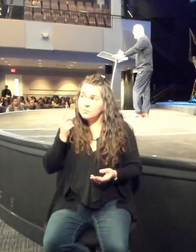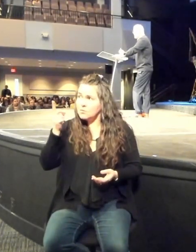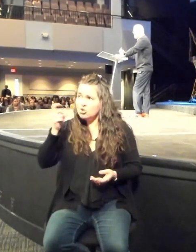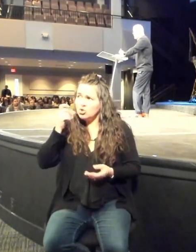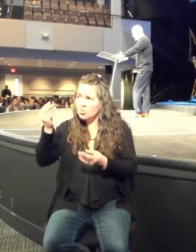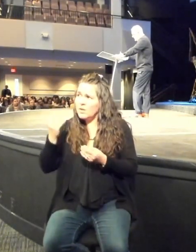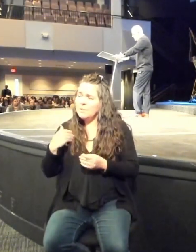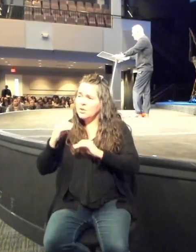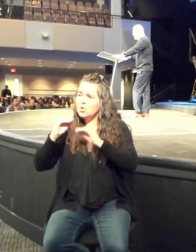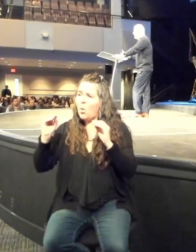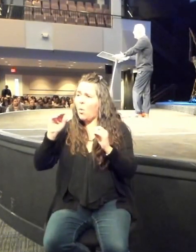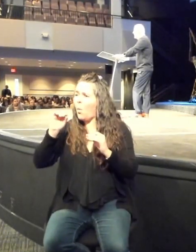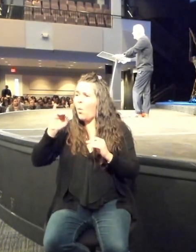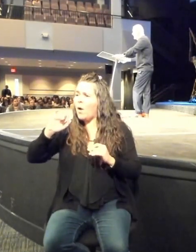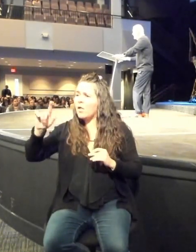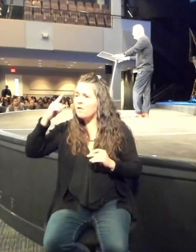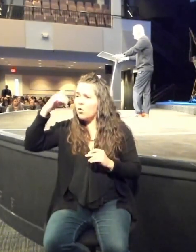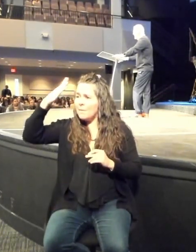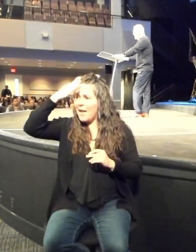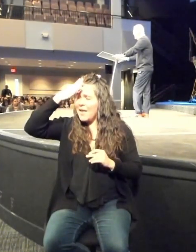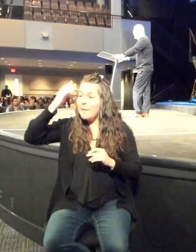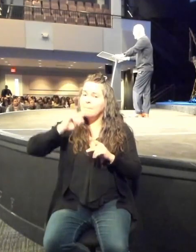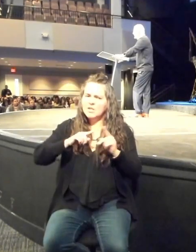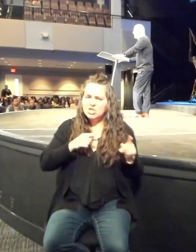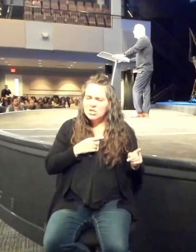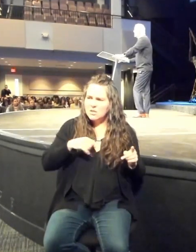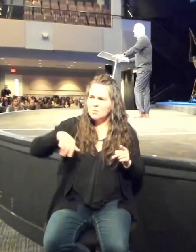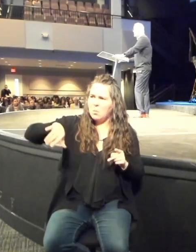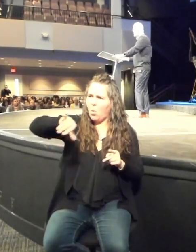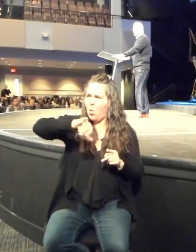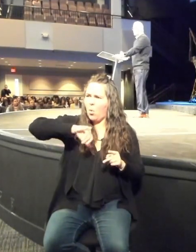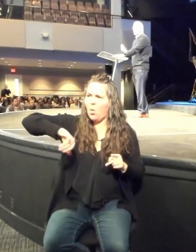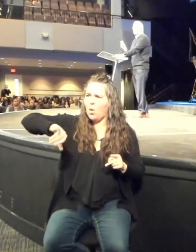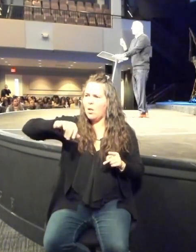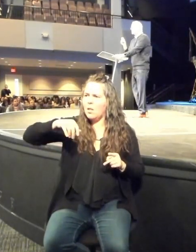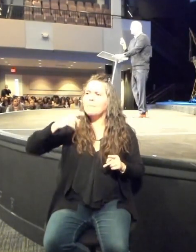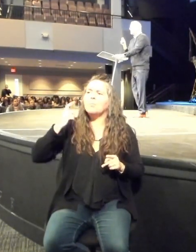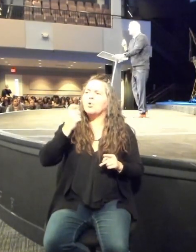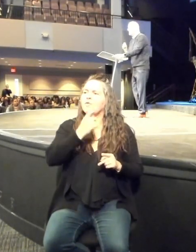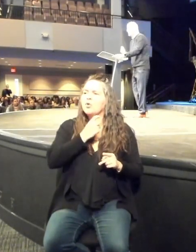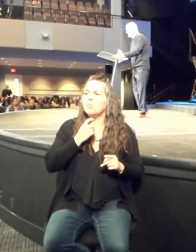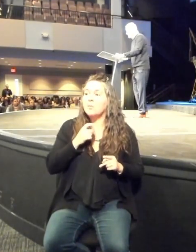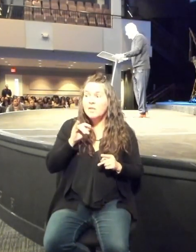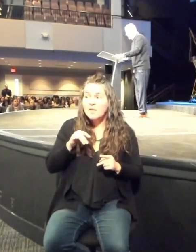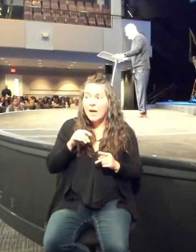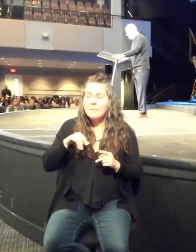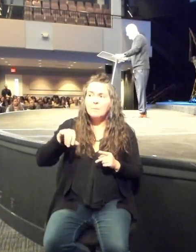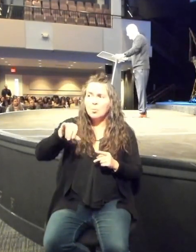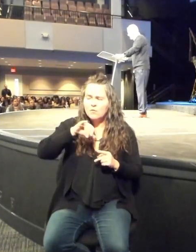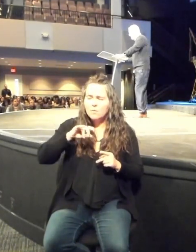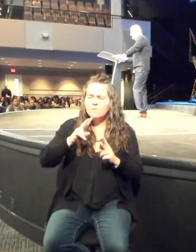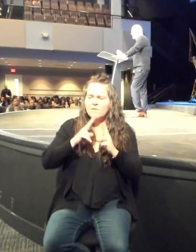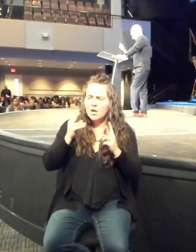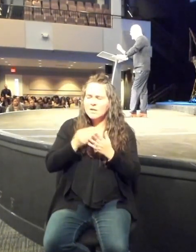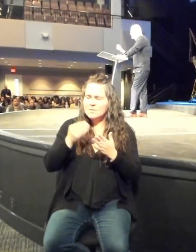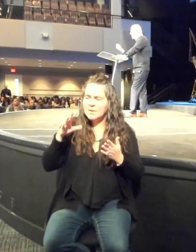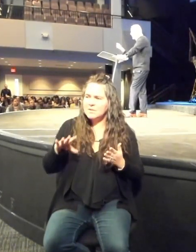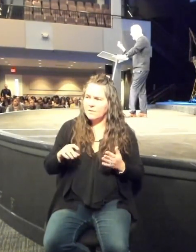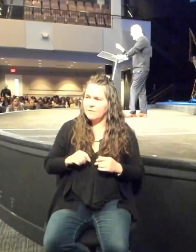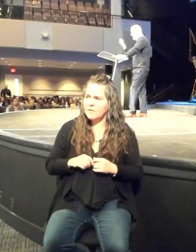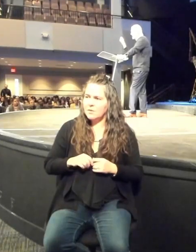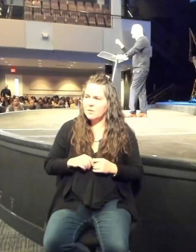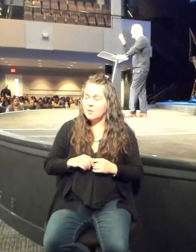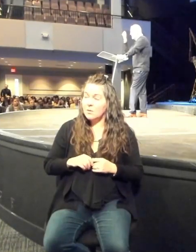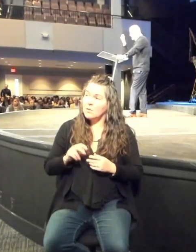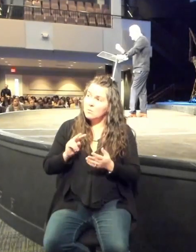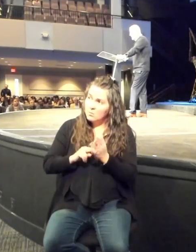she's poured perfume on my feet." By the way, that perfume represented something very expensive to this lady. "Therefore,